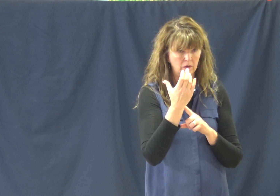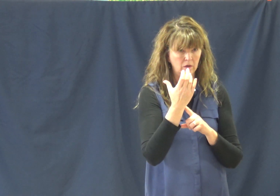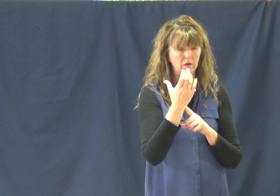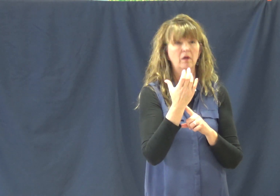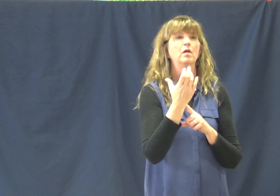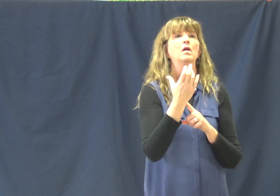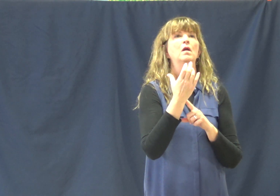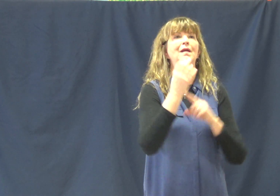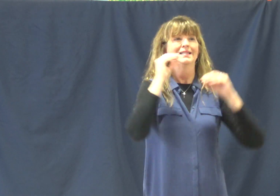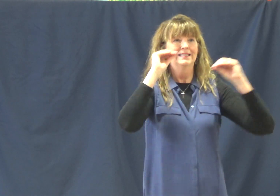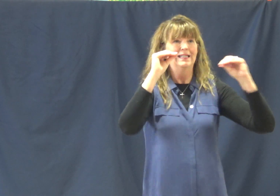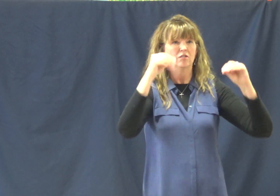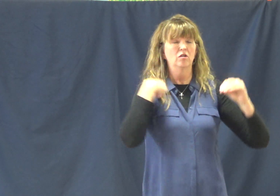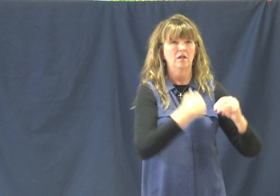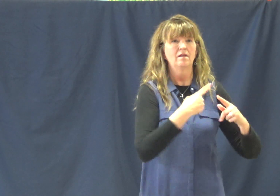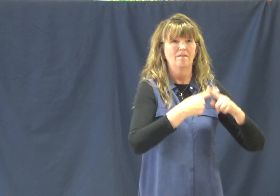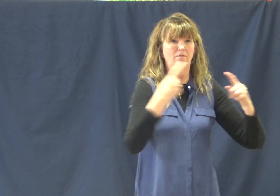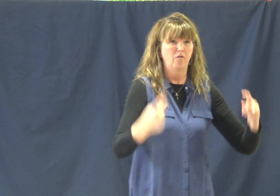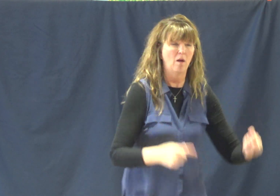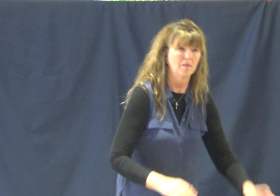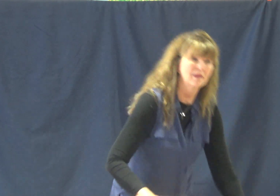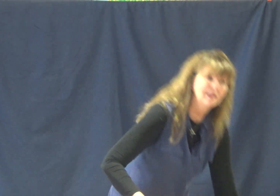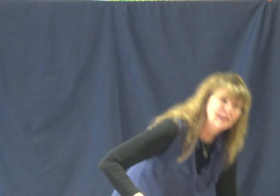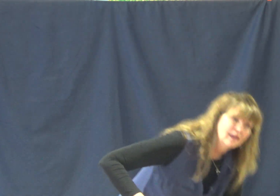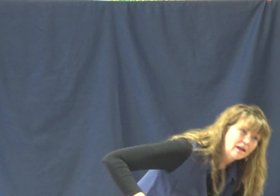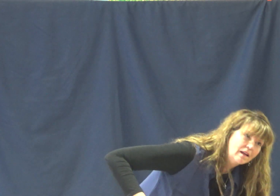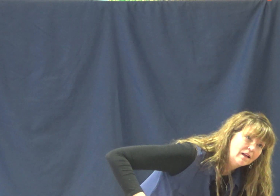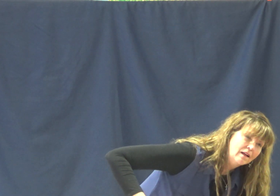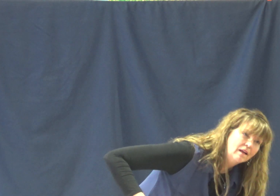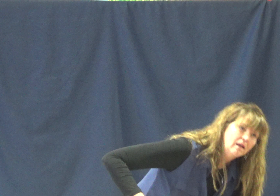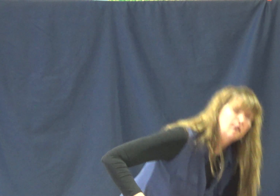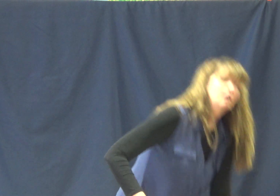Our culture teaches us,